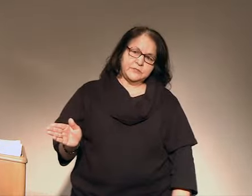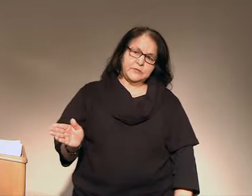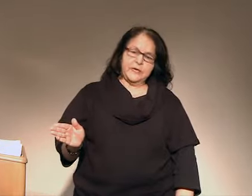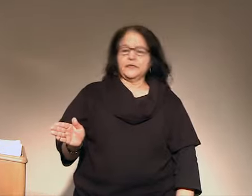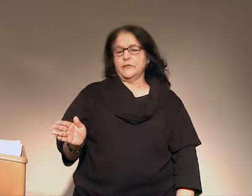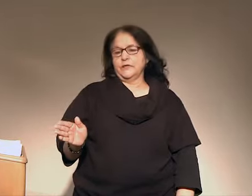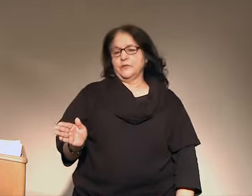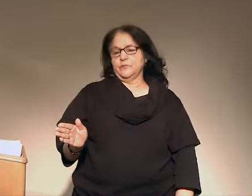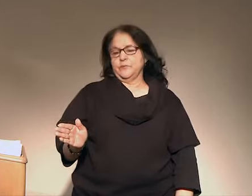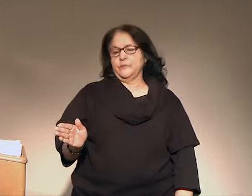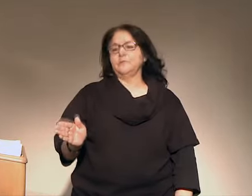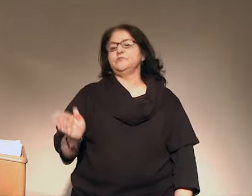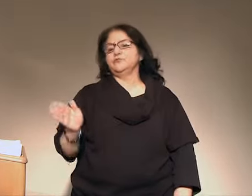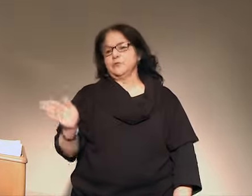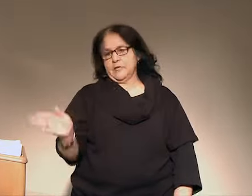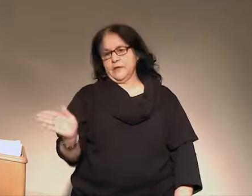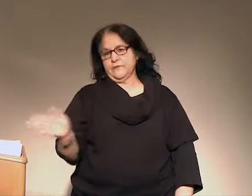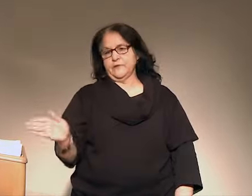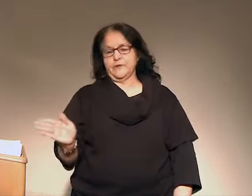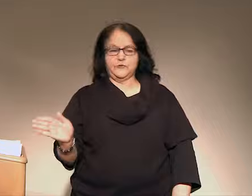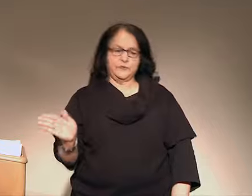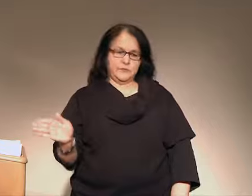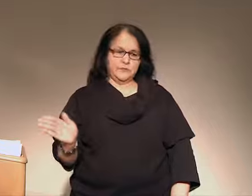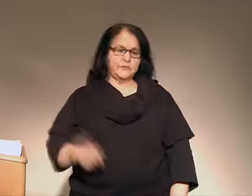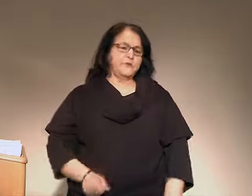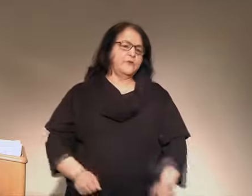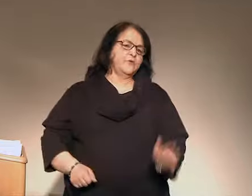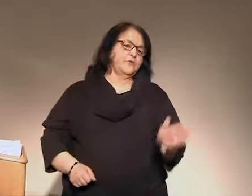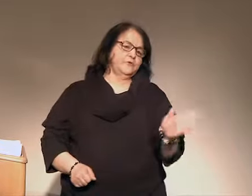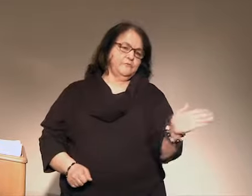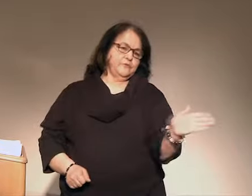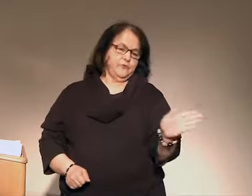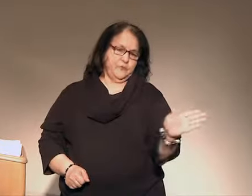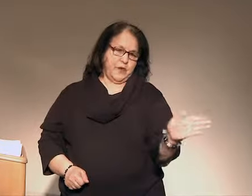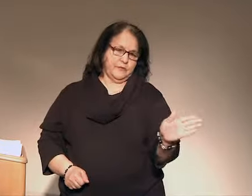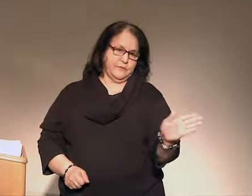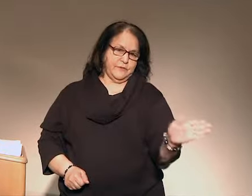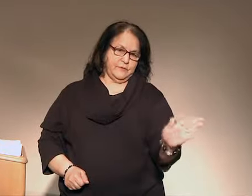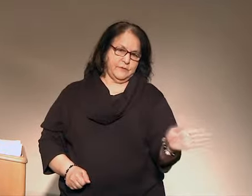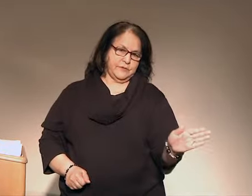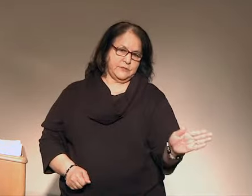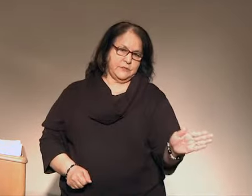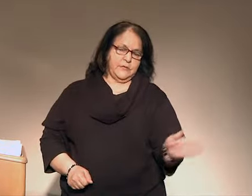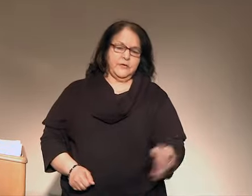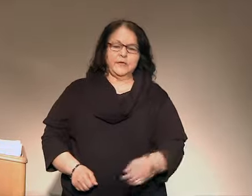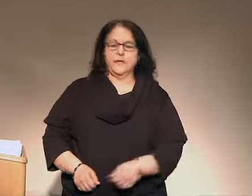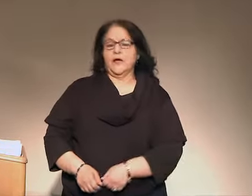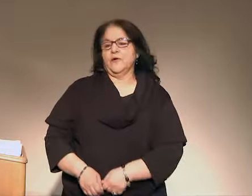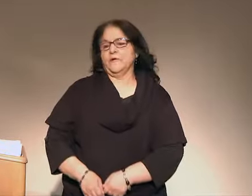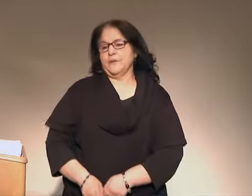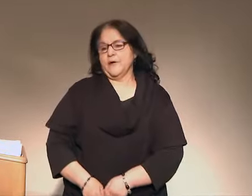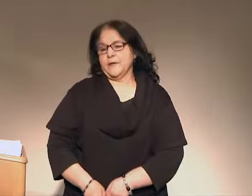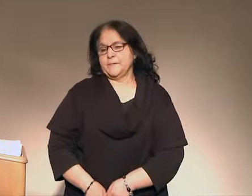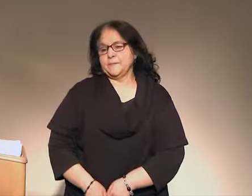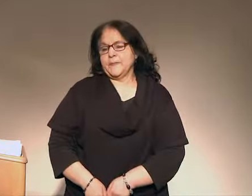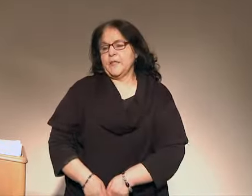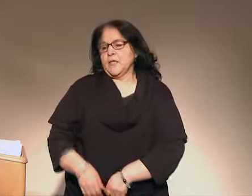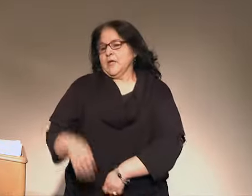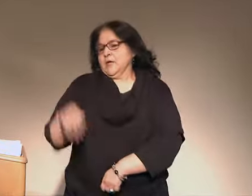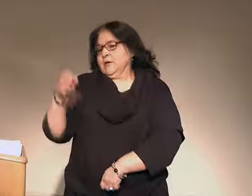and again it would be to the left if I do this, or to the right if I do this. Now if I